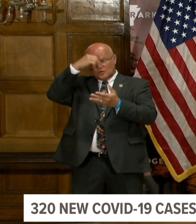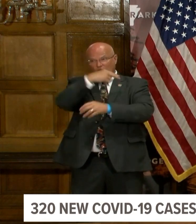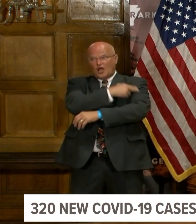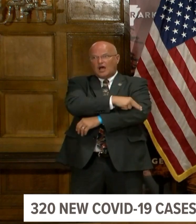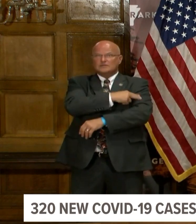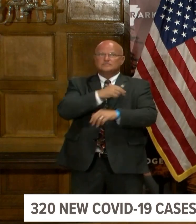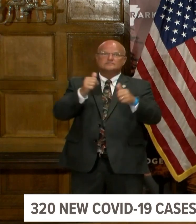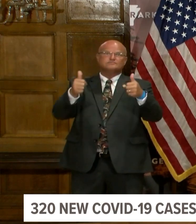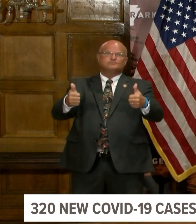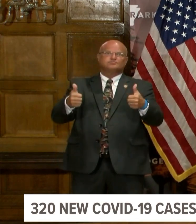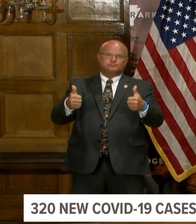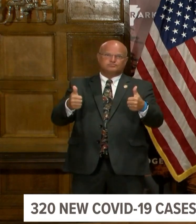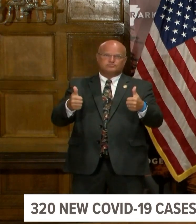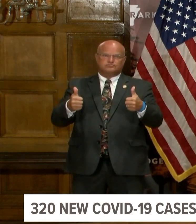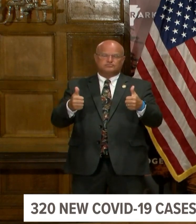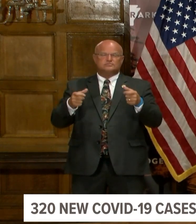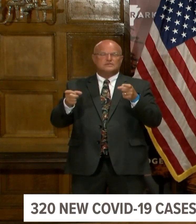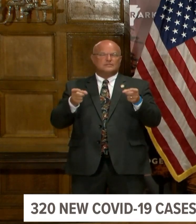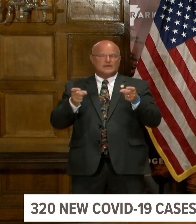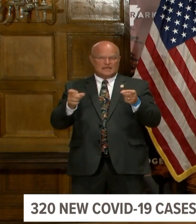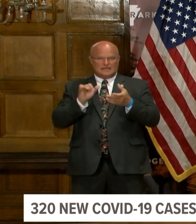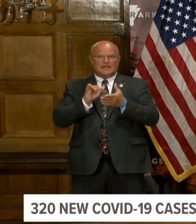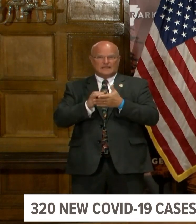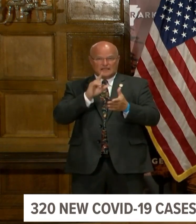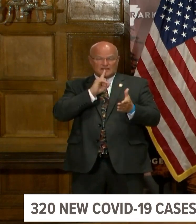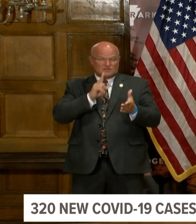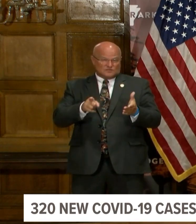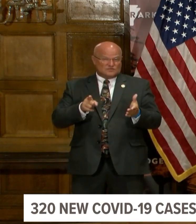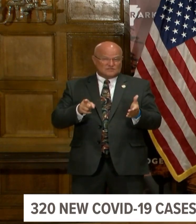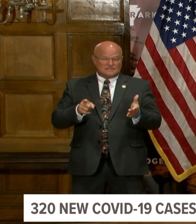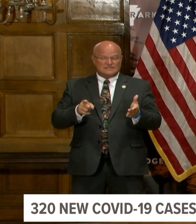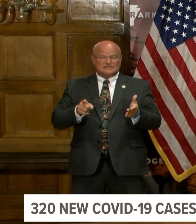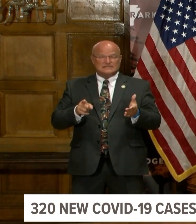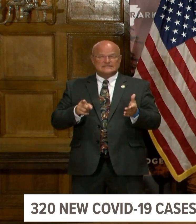great job. We're managing it. And so that's really,